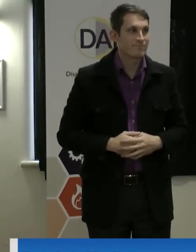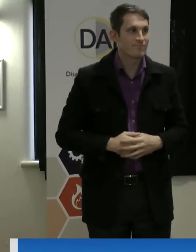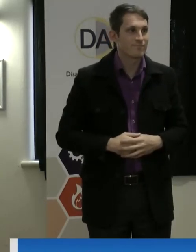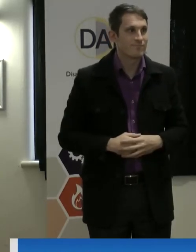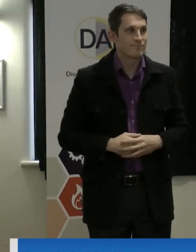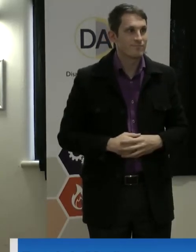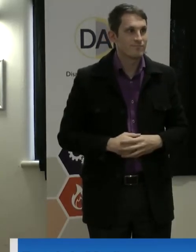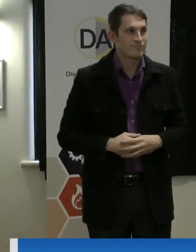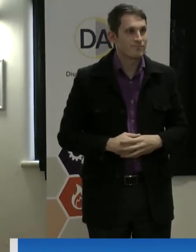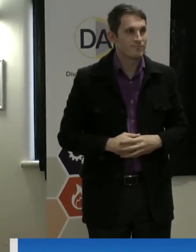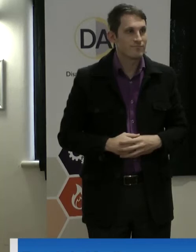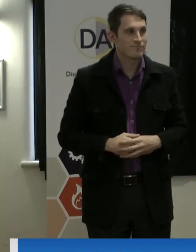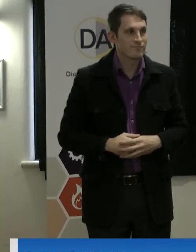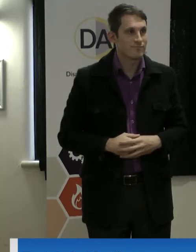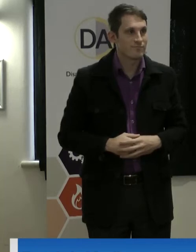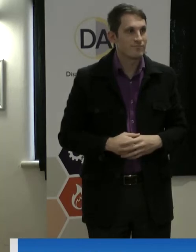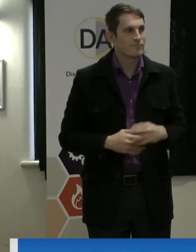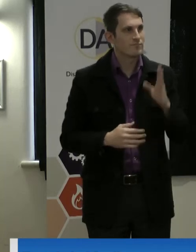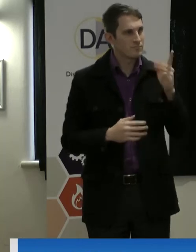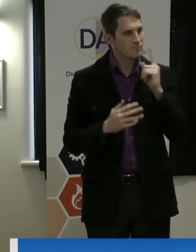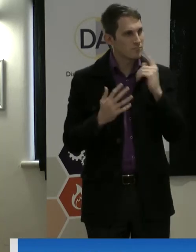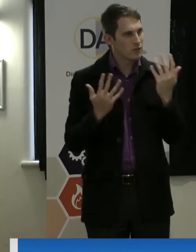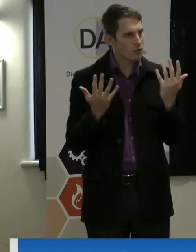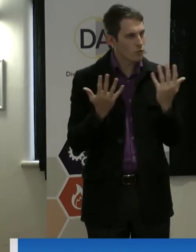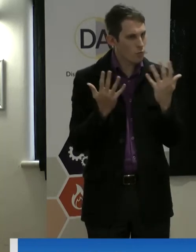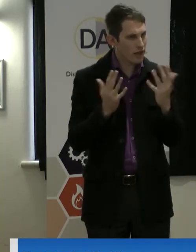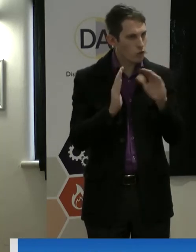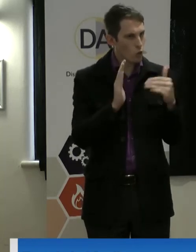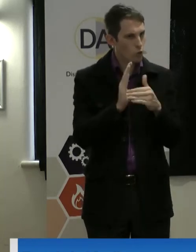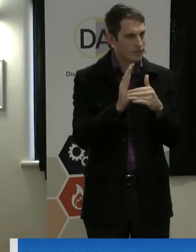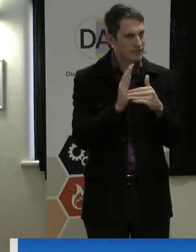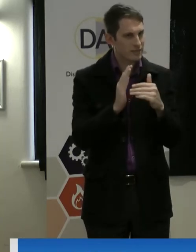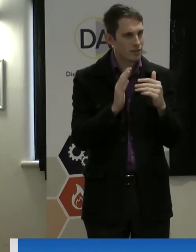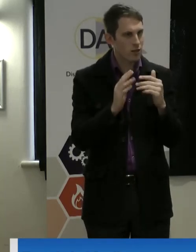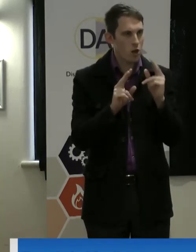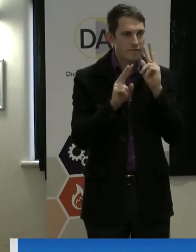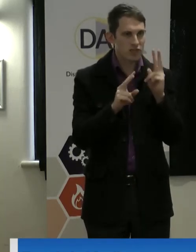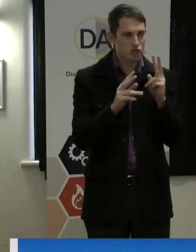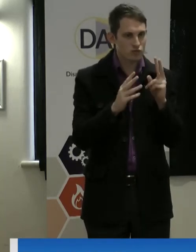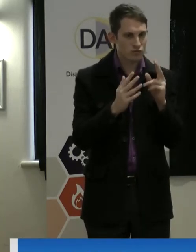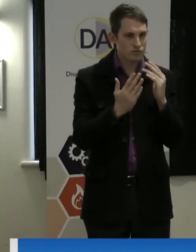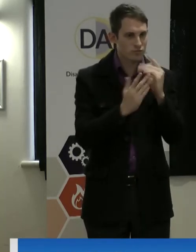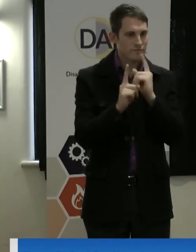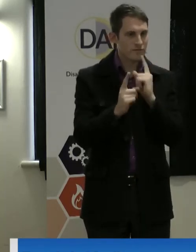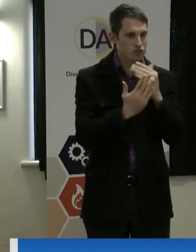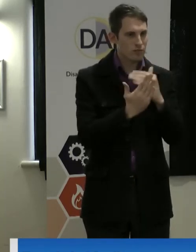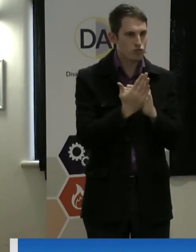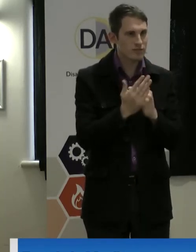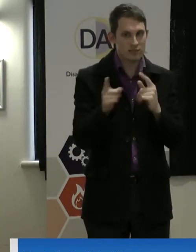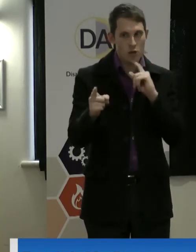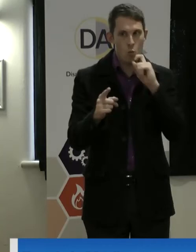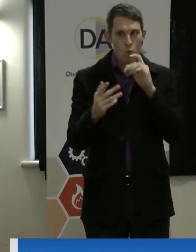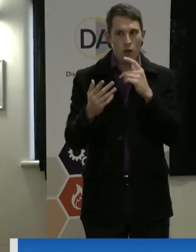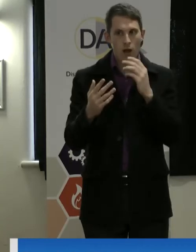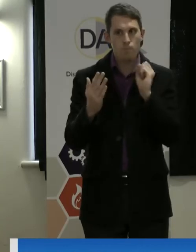Where is this concluding observation summary? We'll make sure that it's put onto the Daru website and you'll be able to get it from